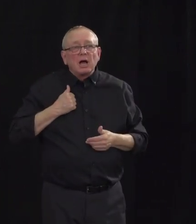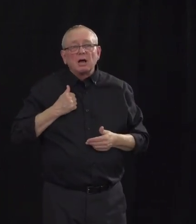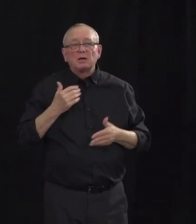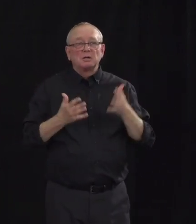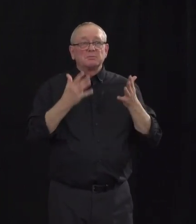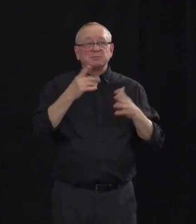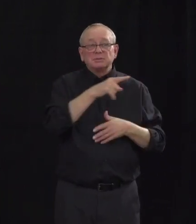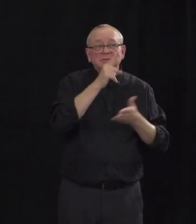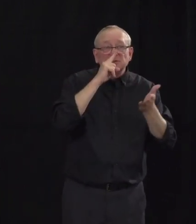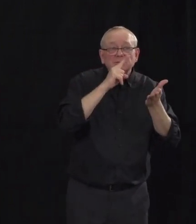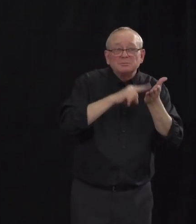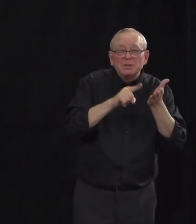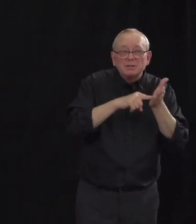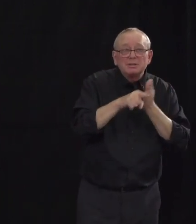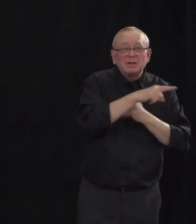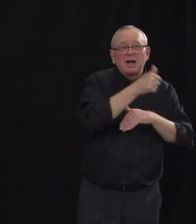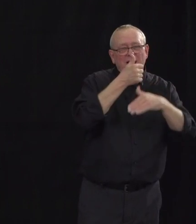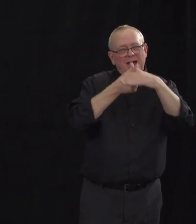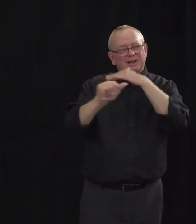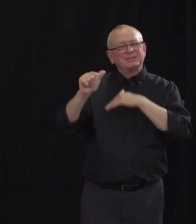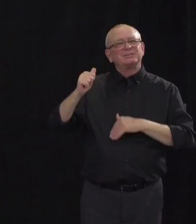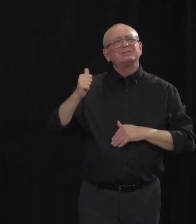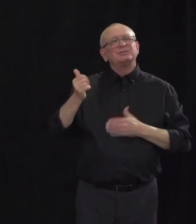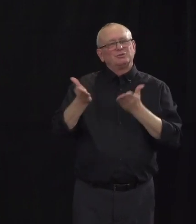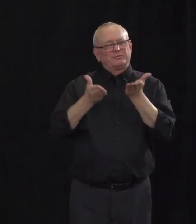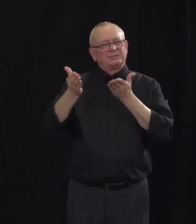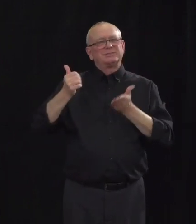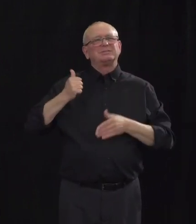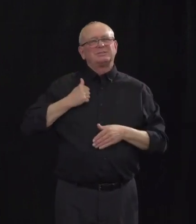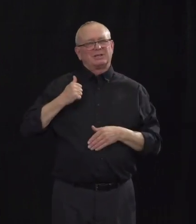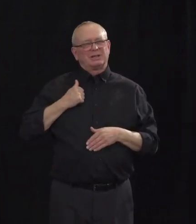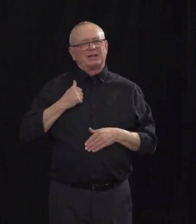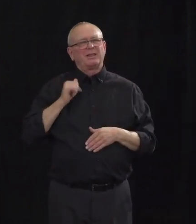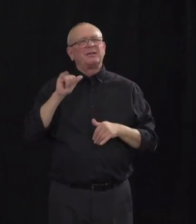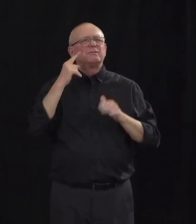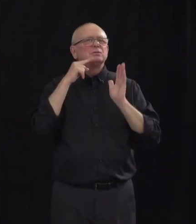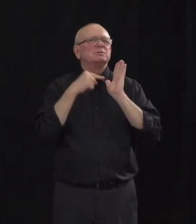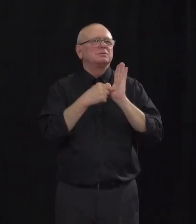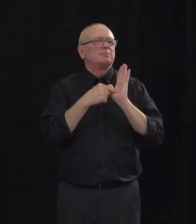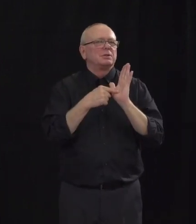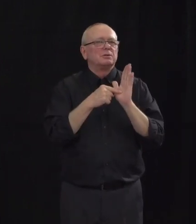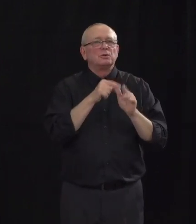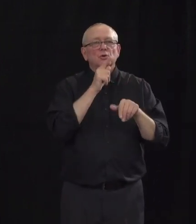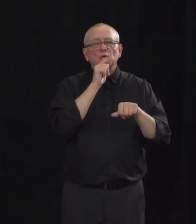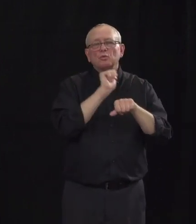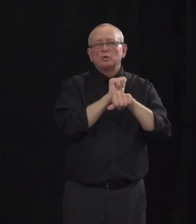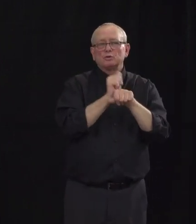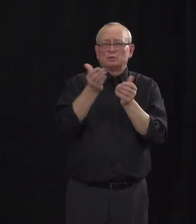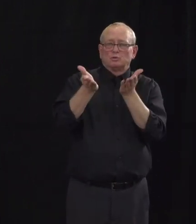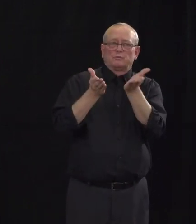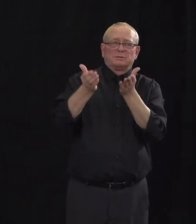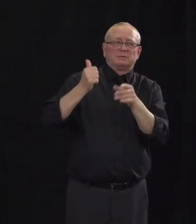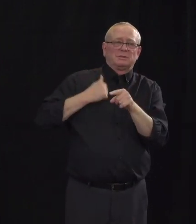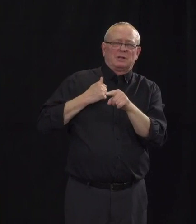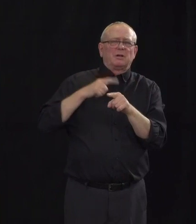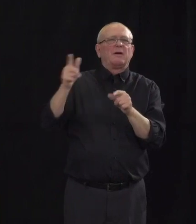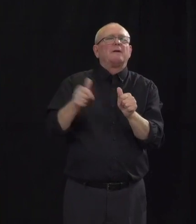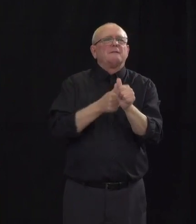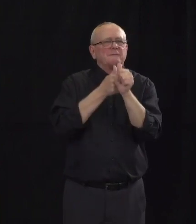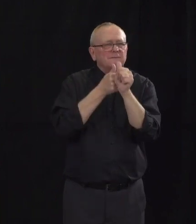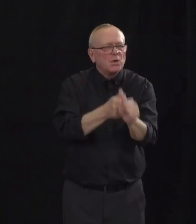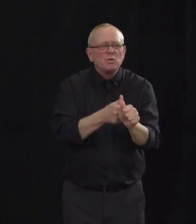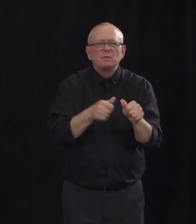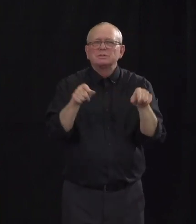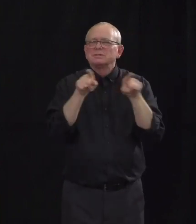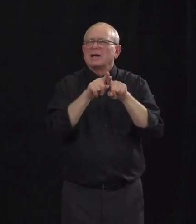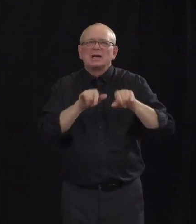employees, must and should take all appropriate health precautions, follow all of the protocols. In the case of CFIA